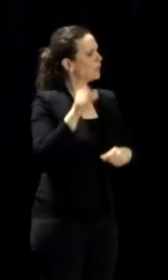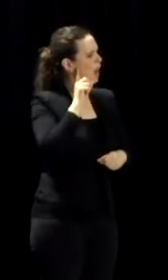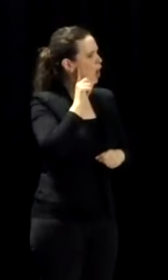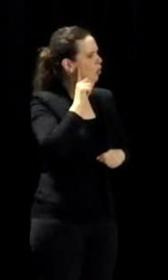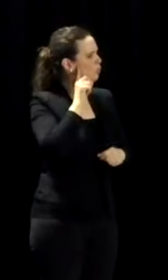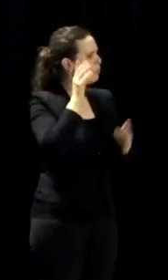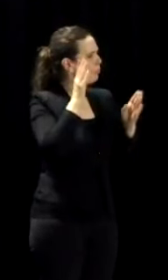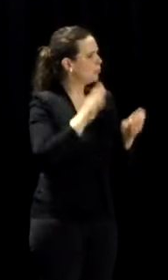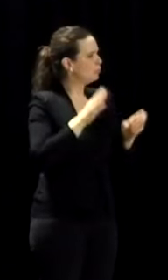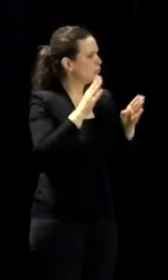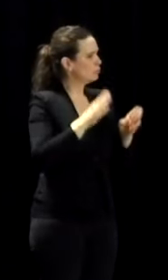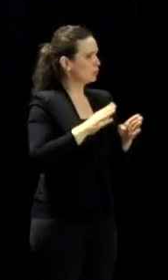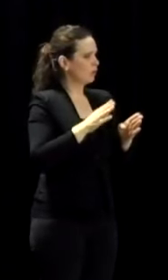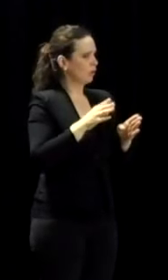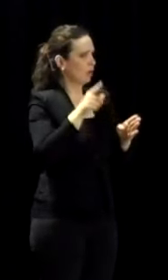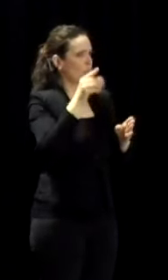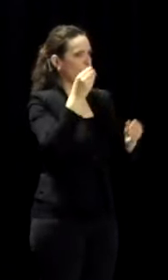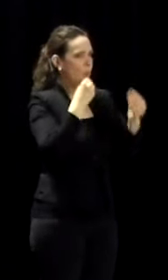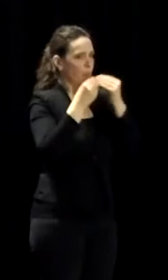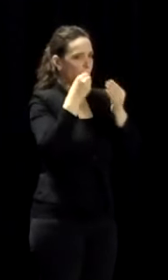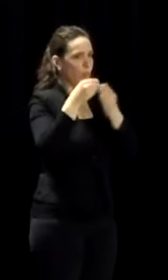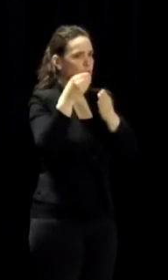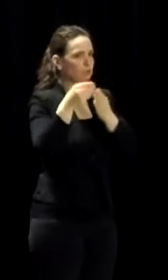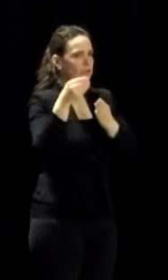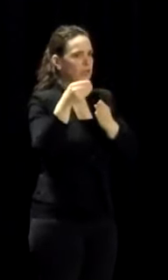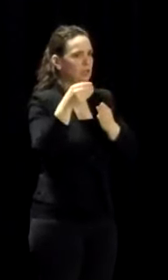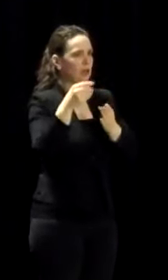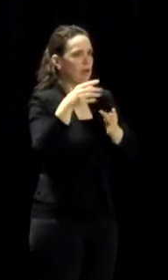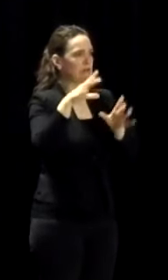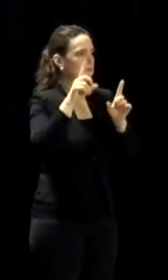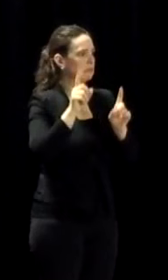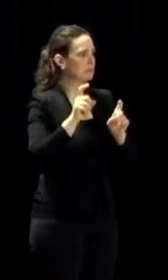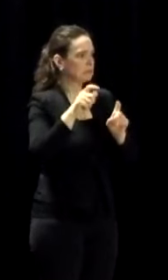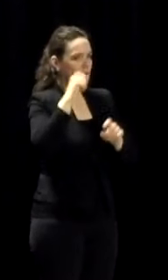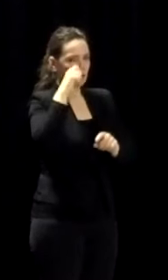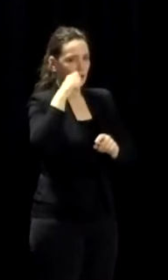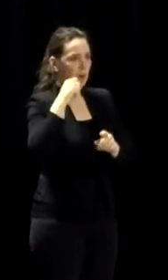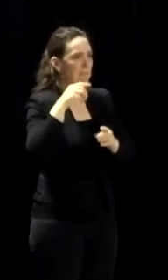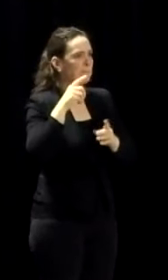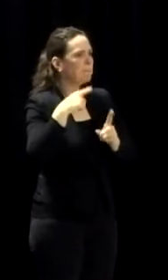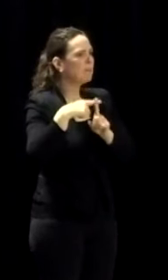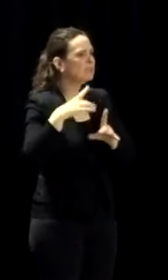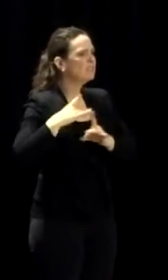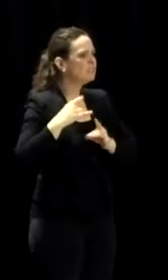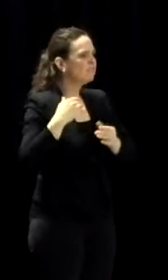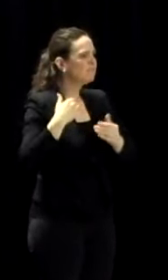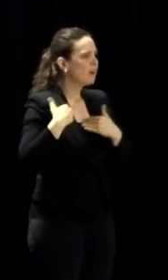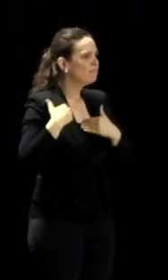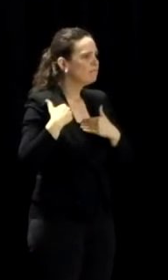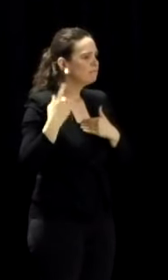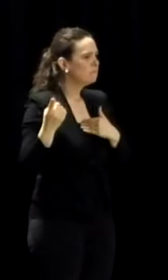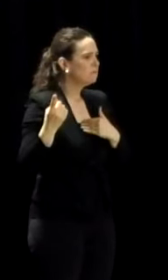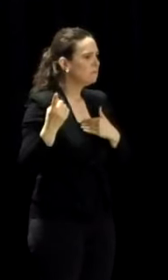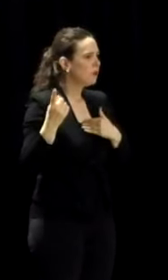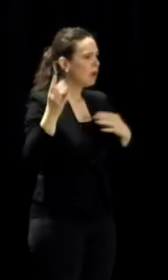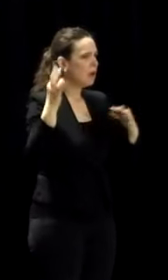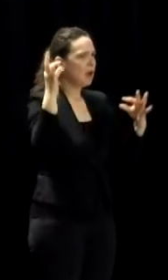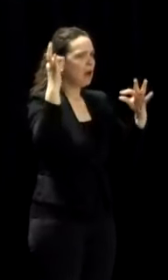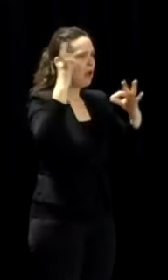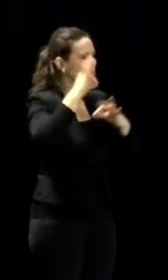came in contact with someone, is that investigation still ongoing, or would they know? I have not been alerted of a grocery